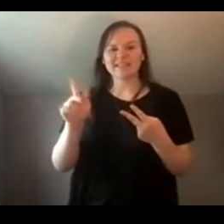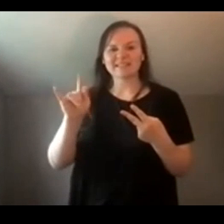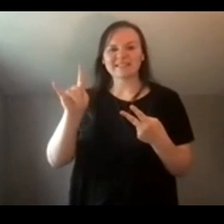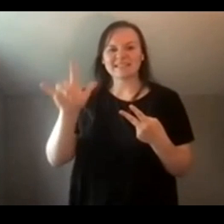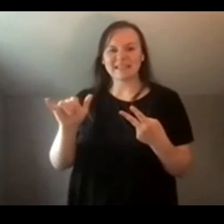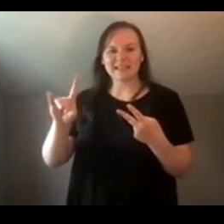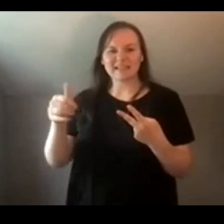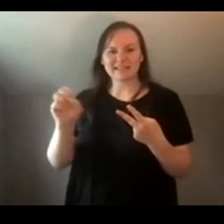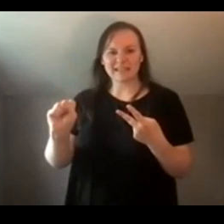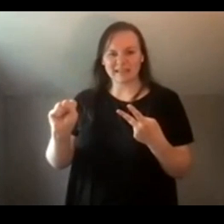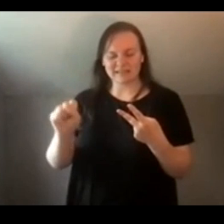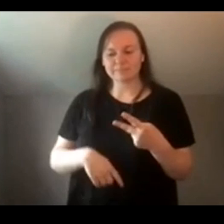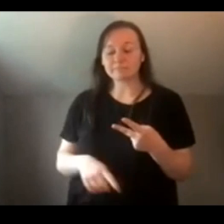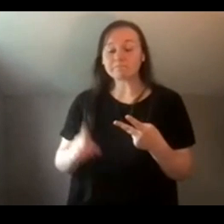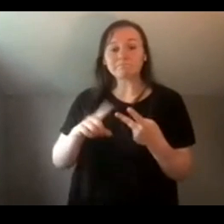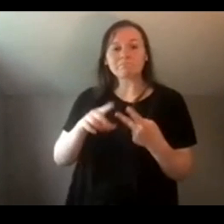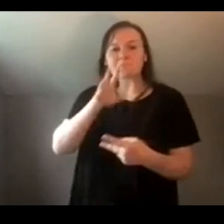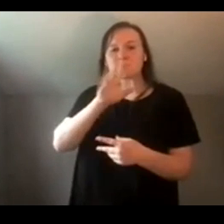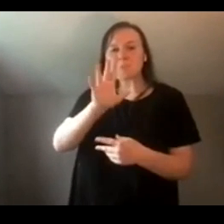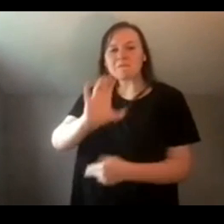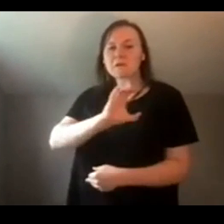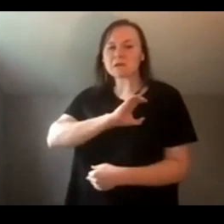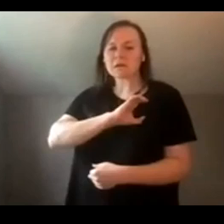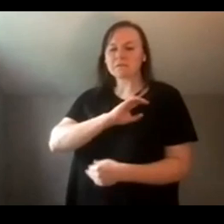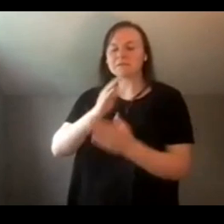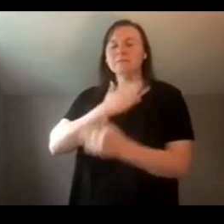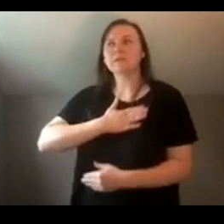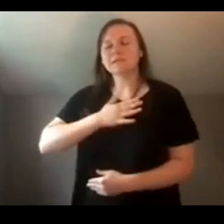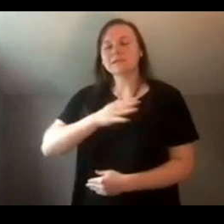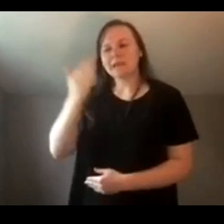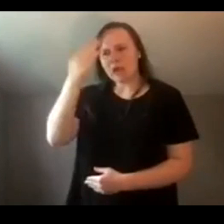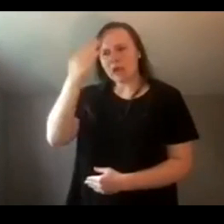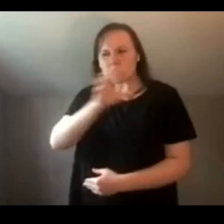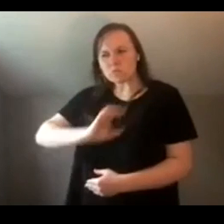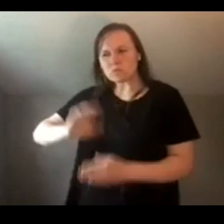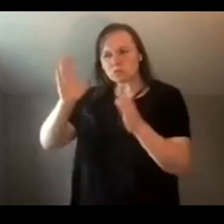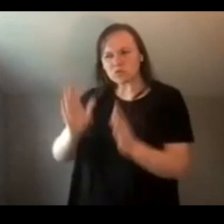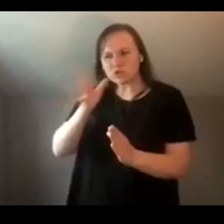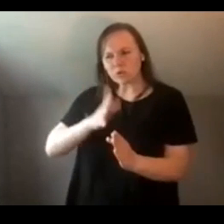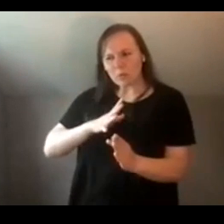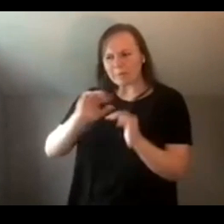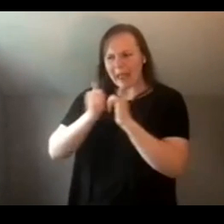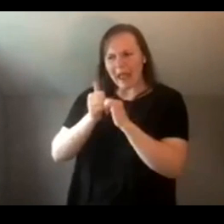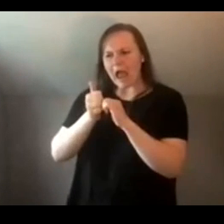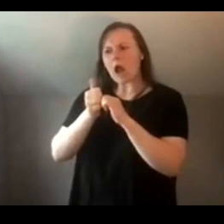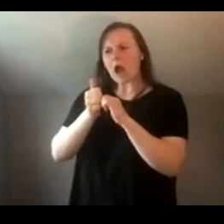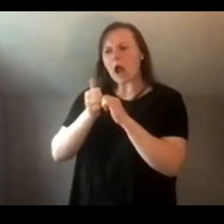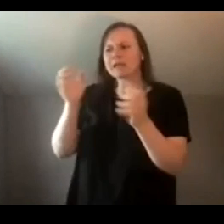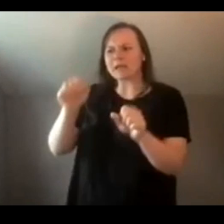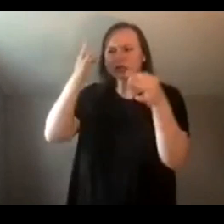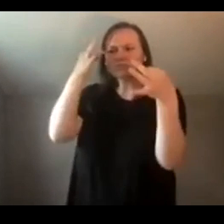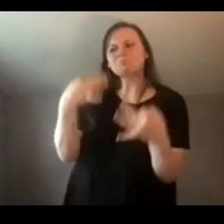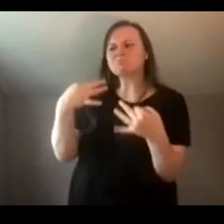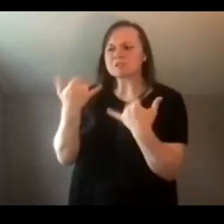spoke of her character and asked her, as a Christian, how could she justify holding his family in